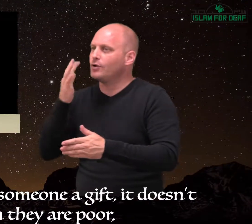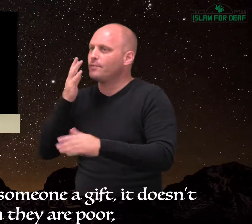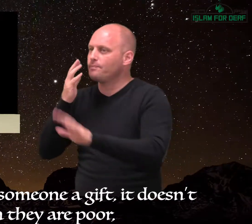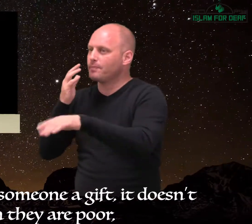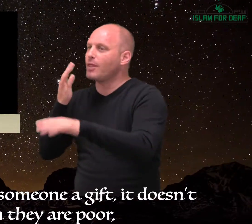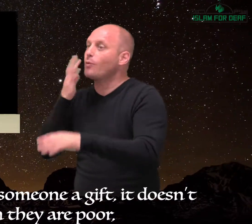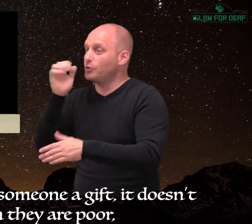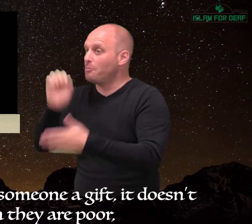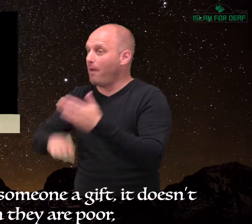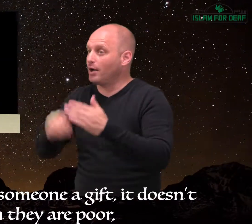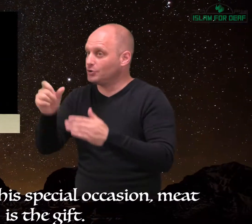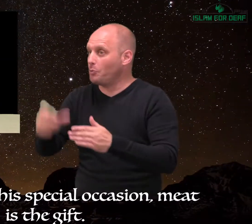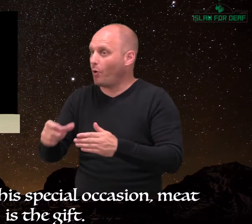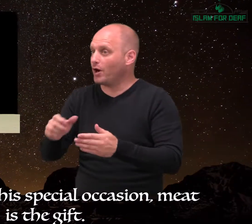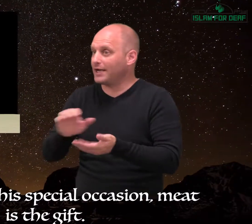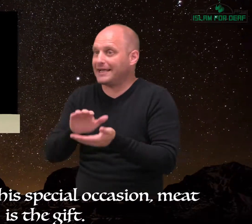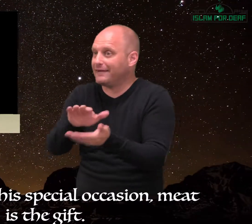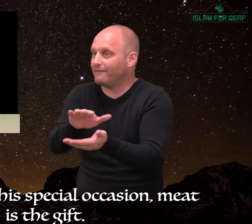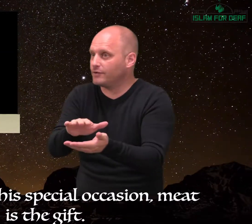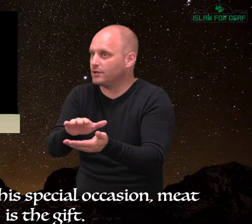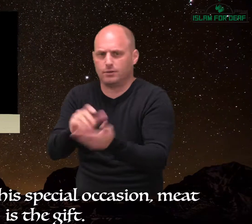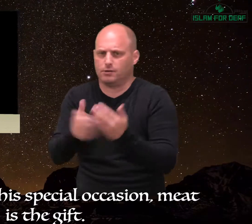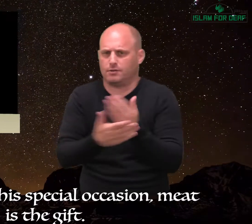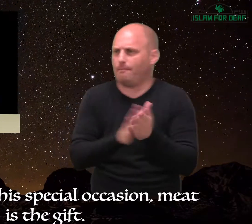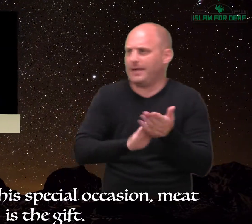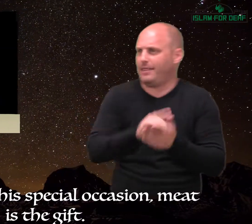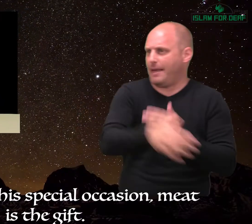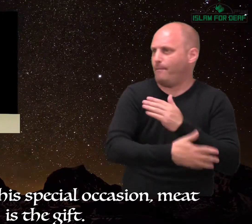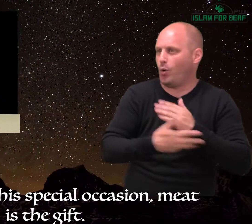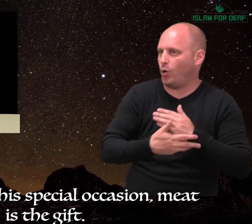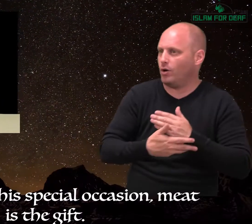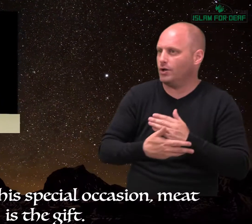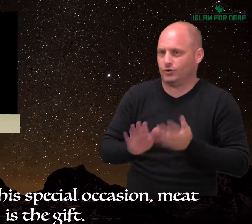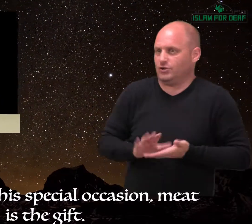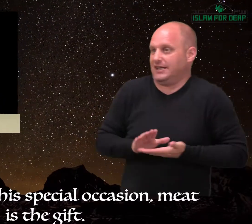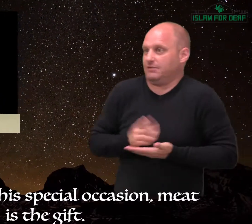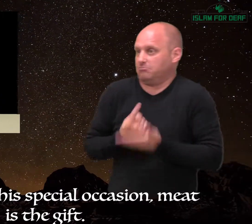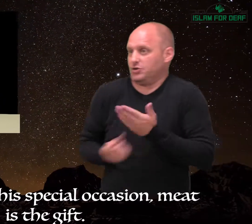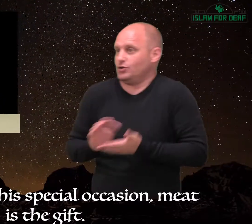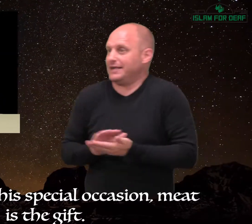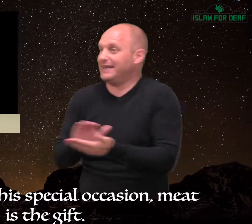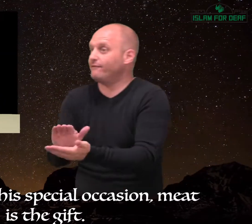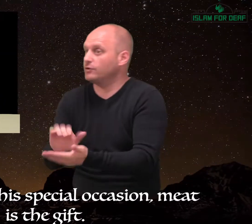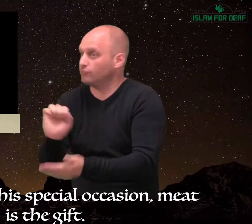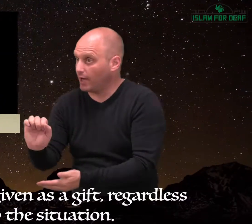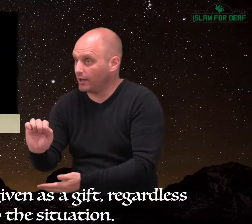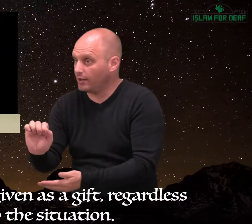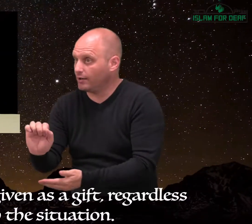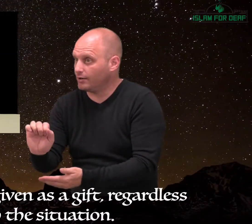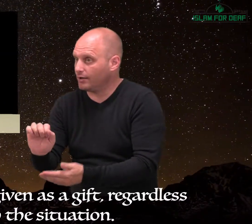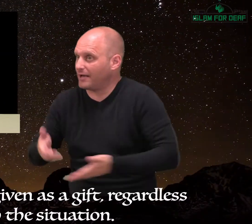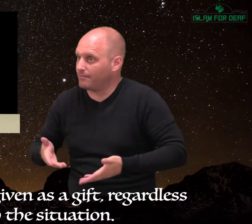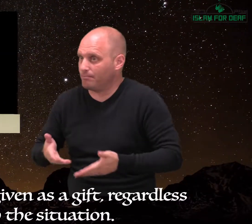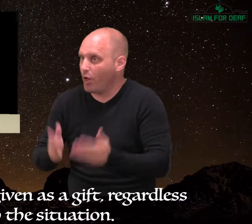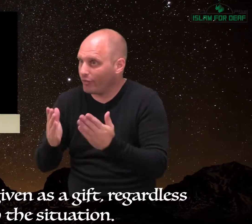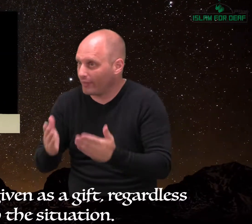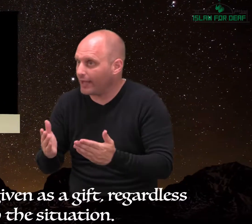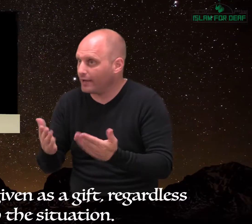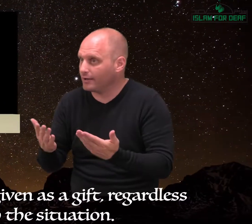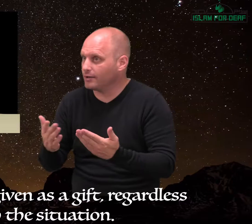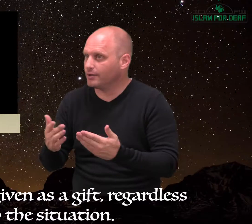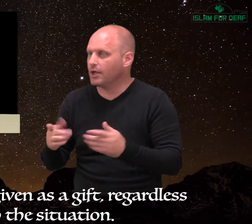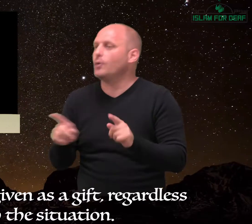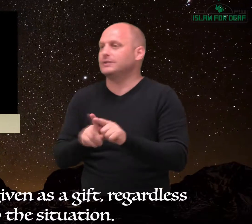they are poor. Poor, yeah, that's it. Gift is a gift. And this special occasion, meat is a gift. It should be given as a gift.